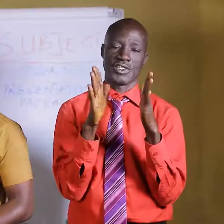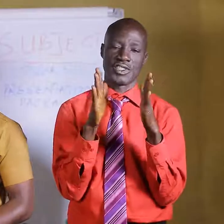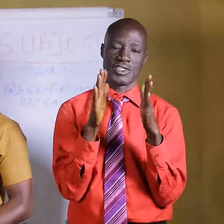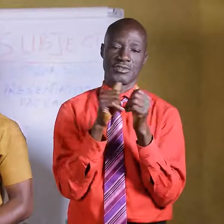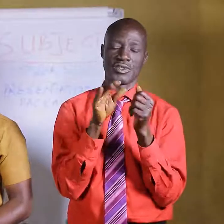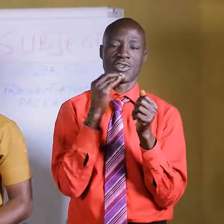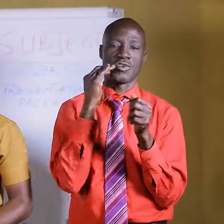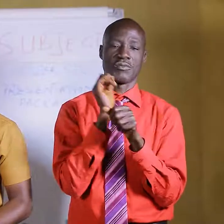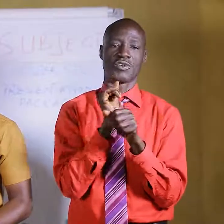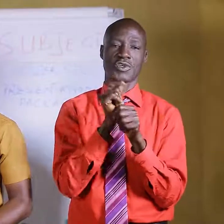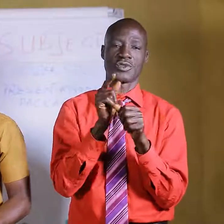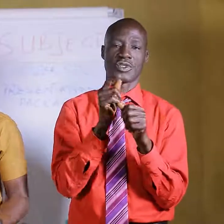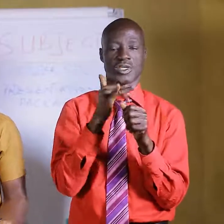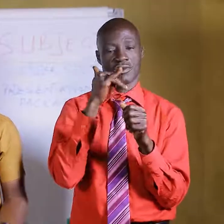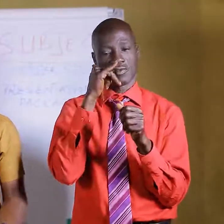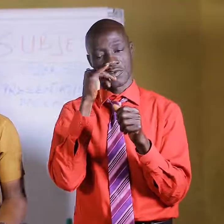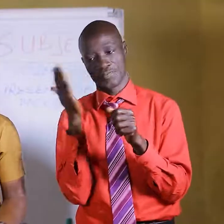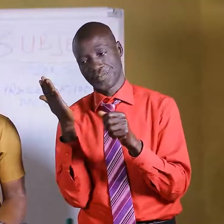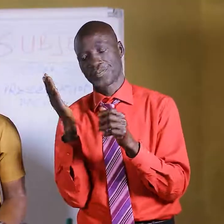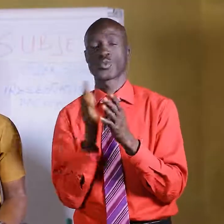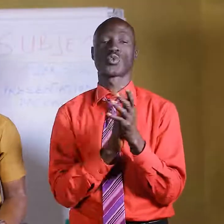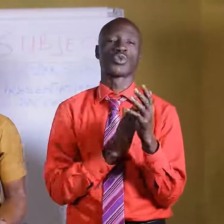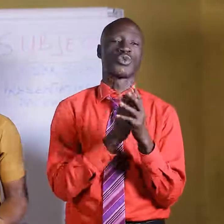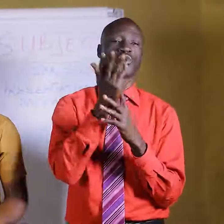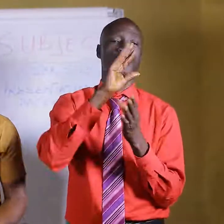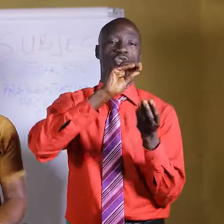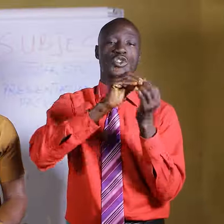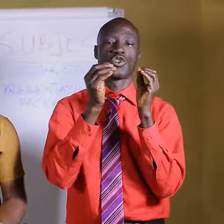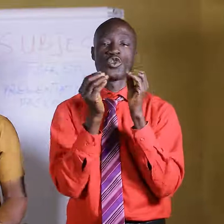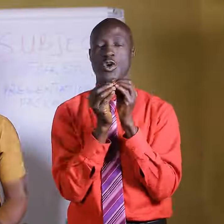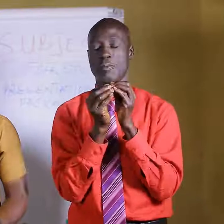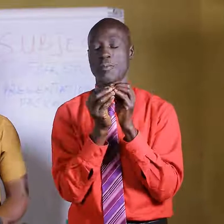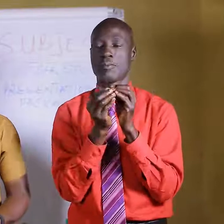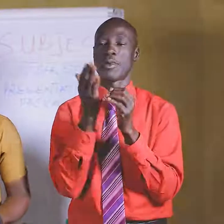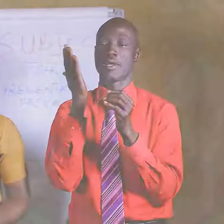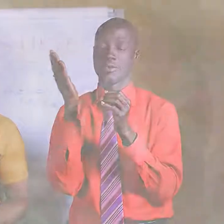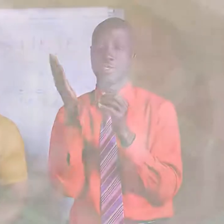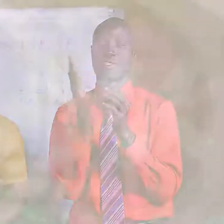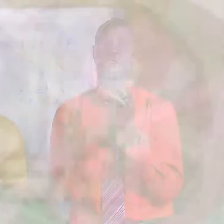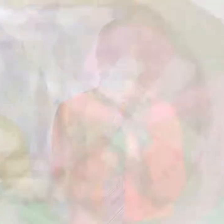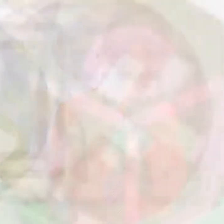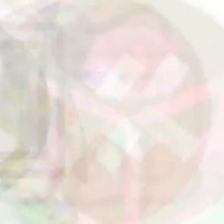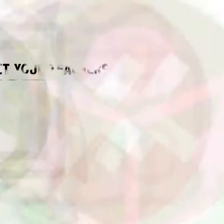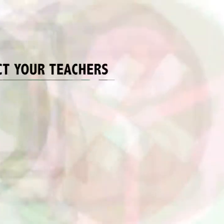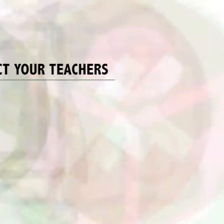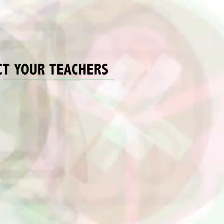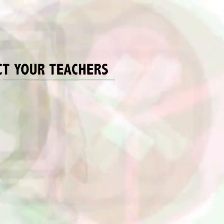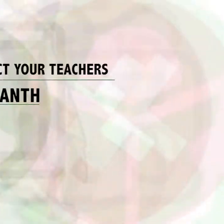assignment, you can reach me, submit your assignment, so I could evaluate and actually get back to you through this